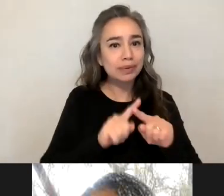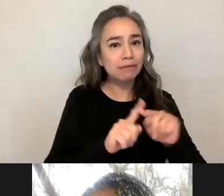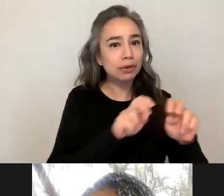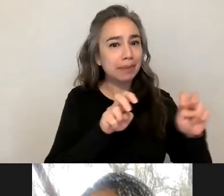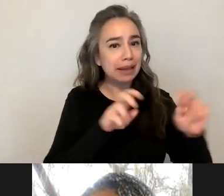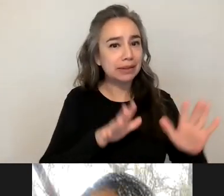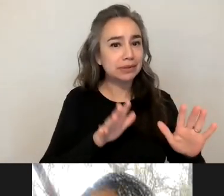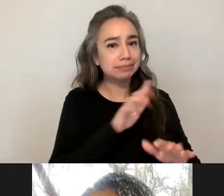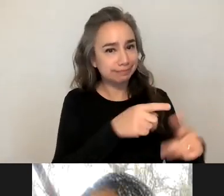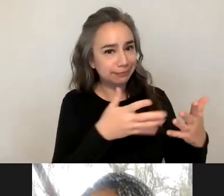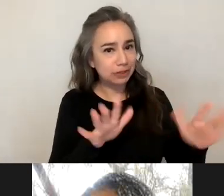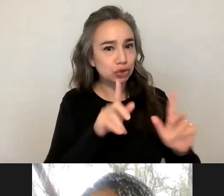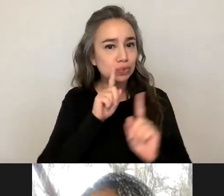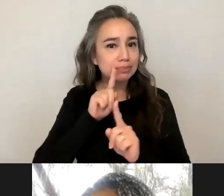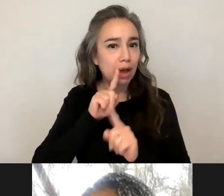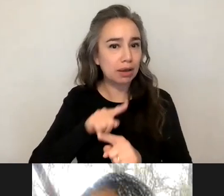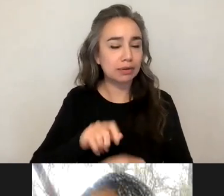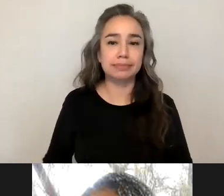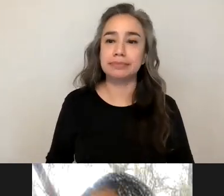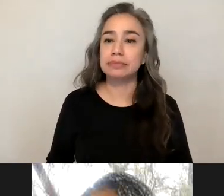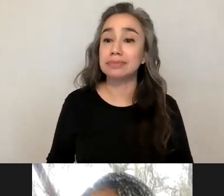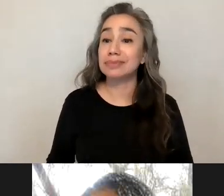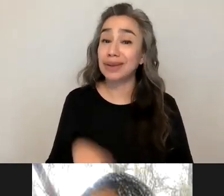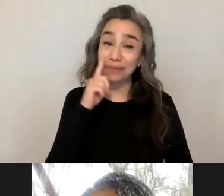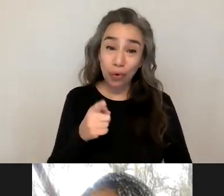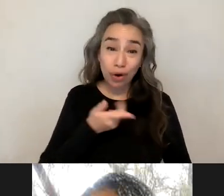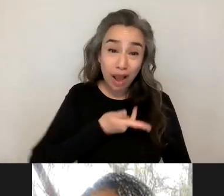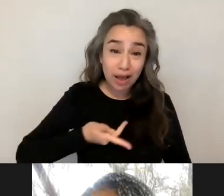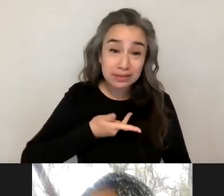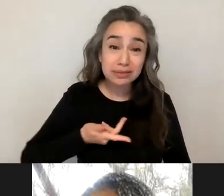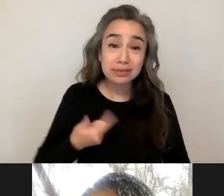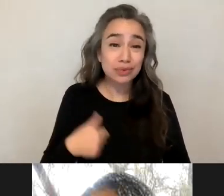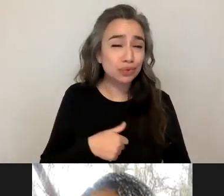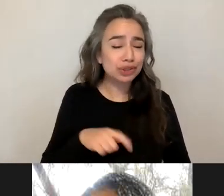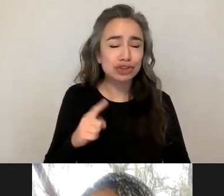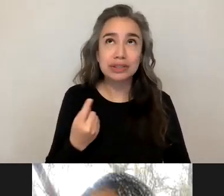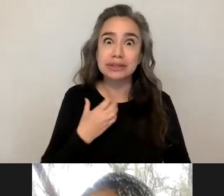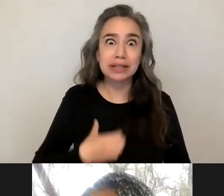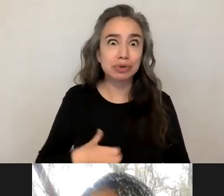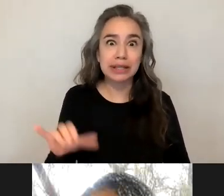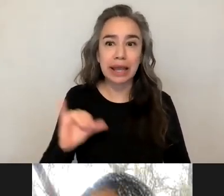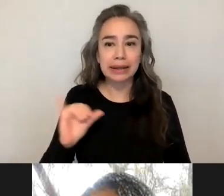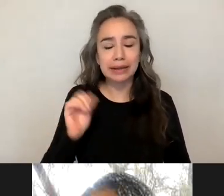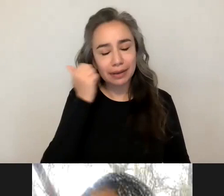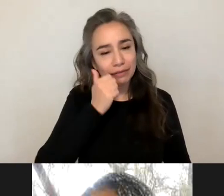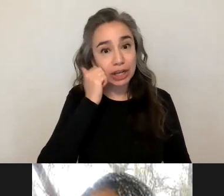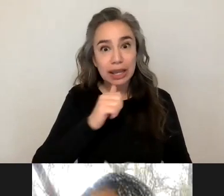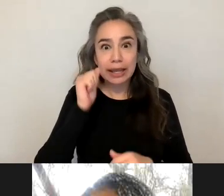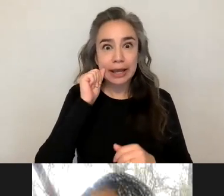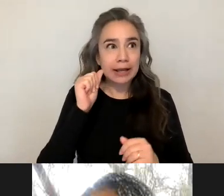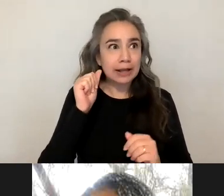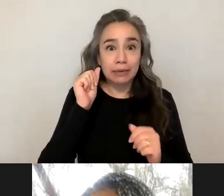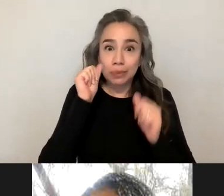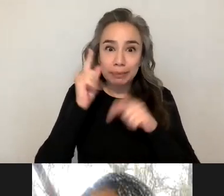So I think the thing for us is that we just desperately, every day I wake up and stay up late thinking about the